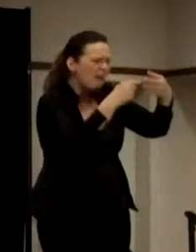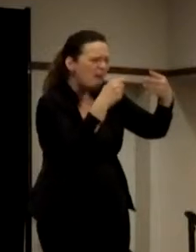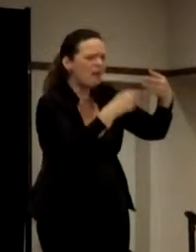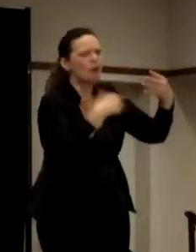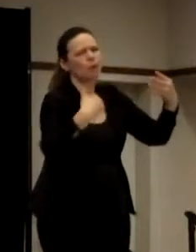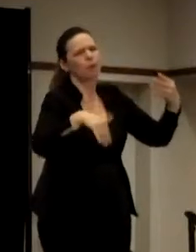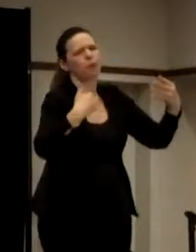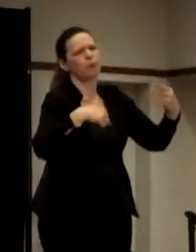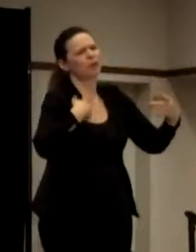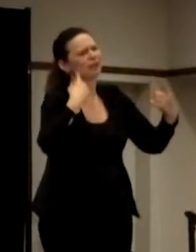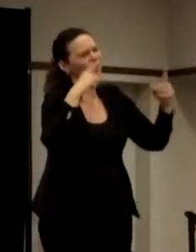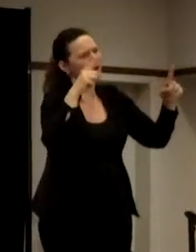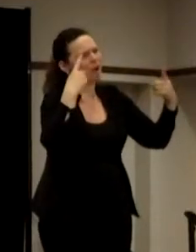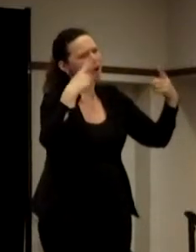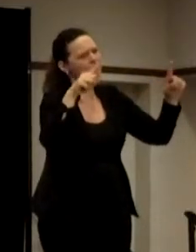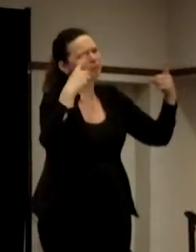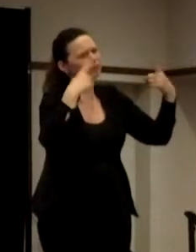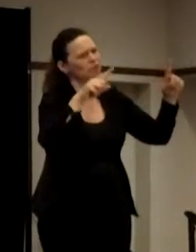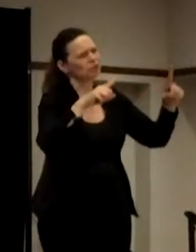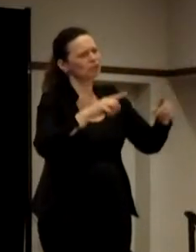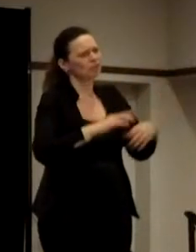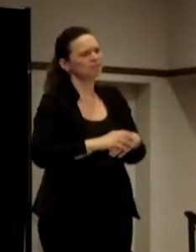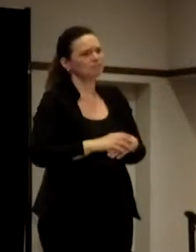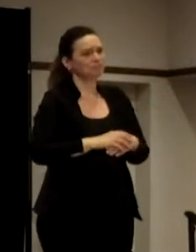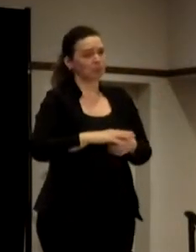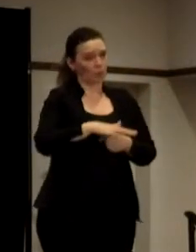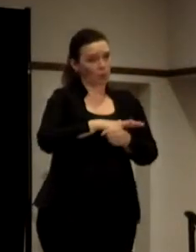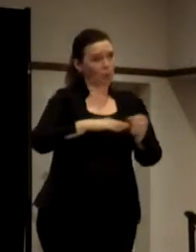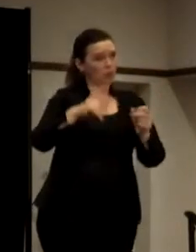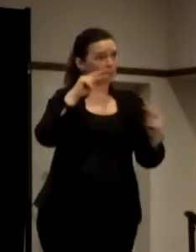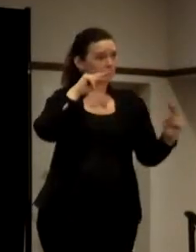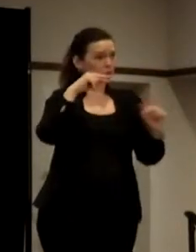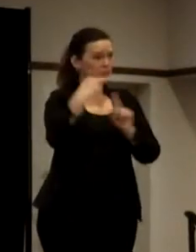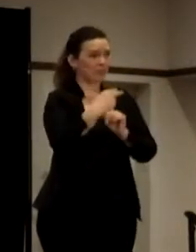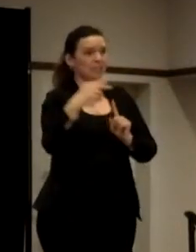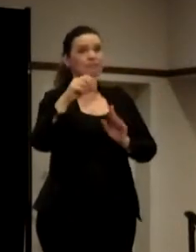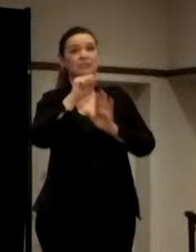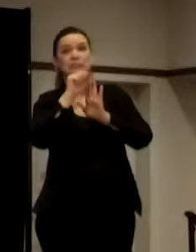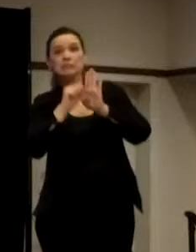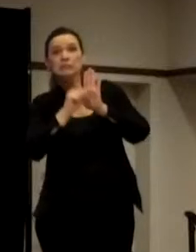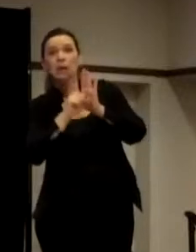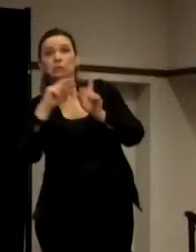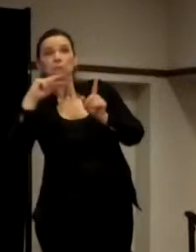personal standpoint, and then a government standpoint, and then a community standpoint. So,